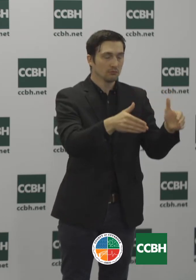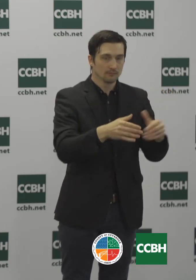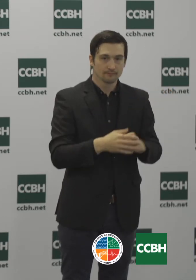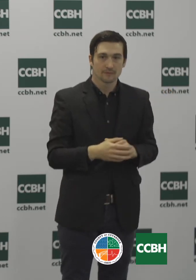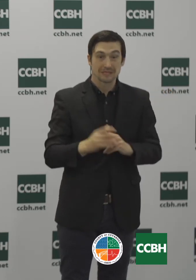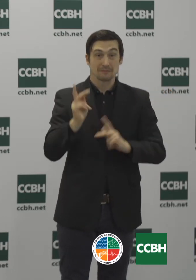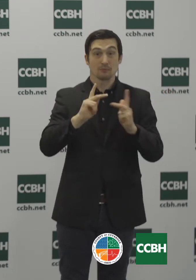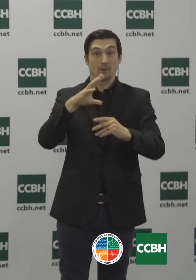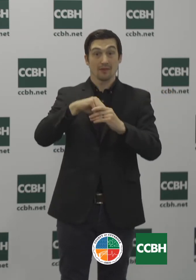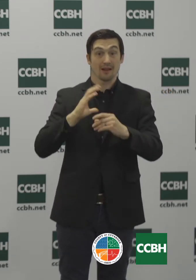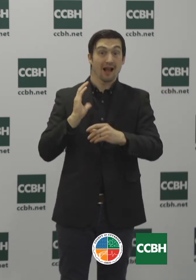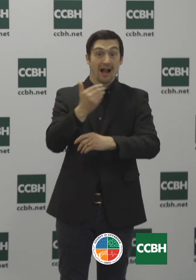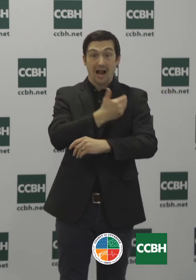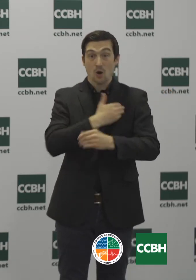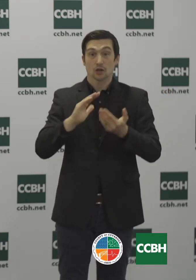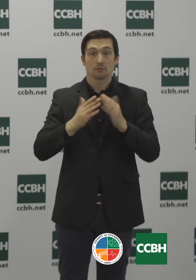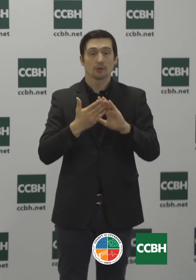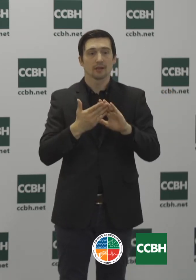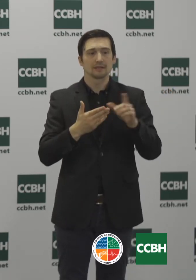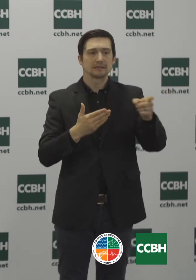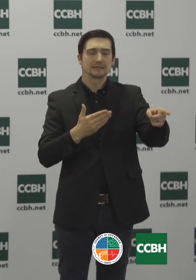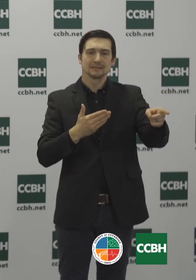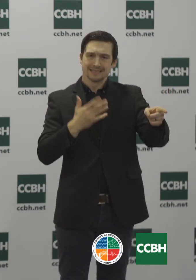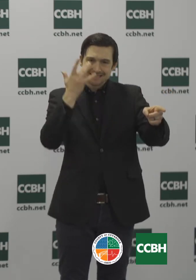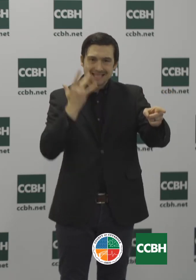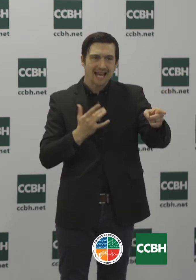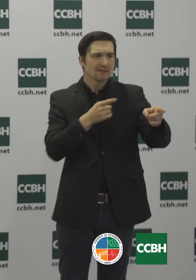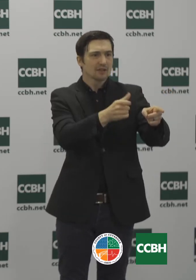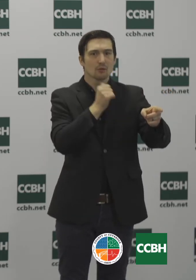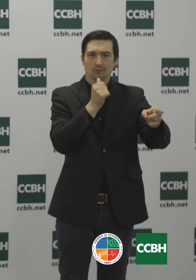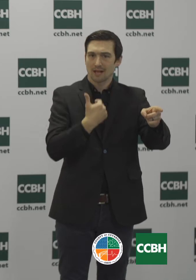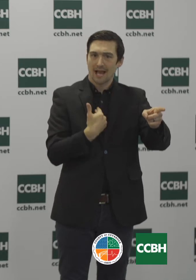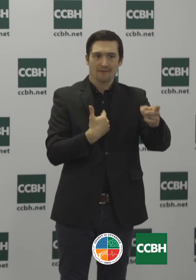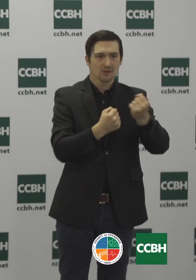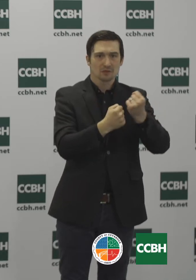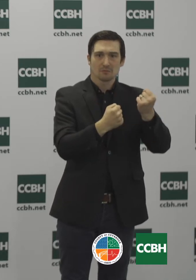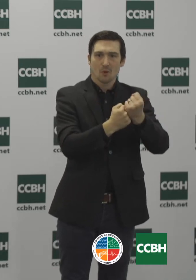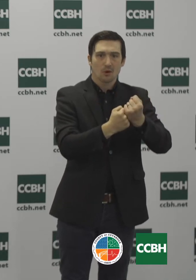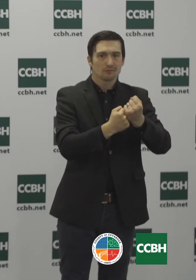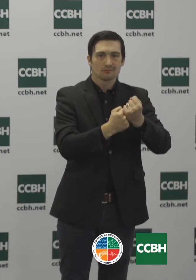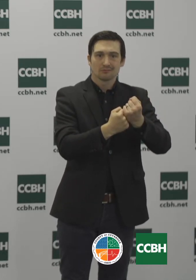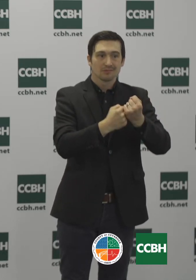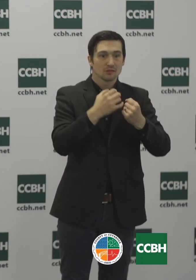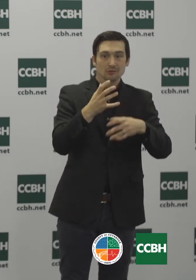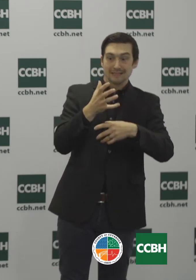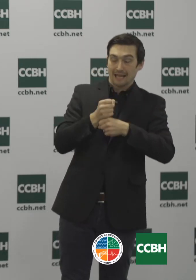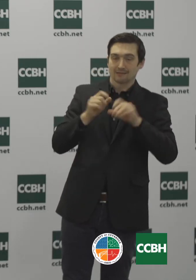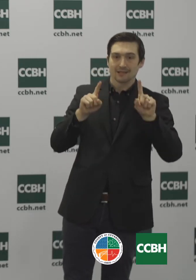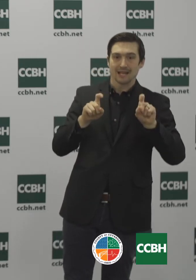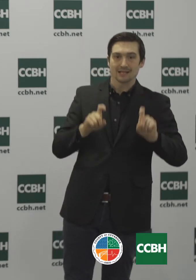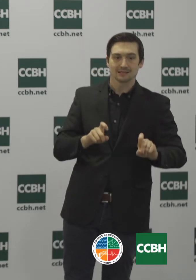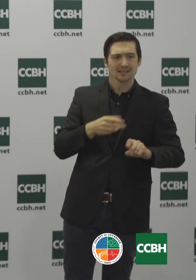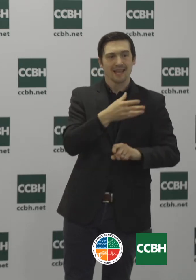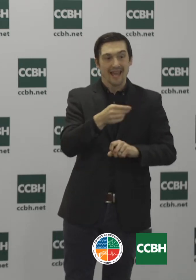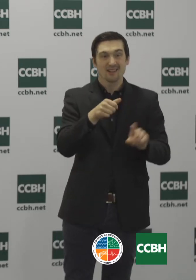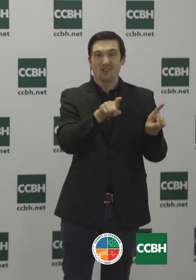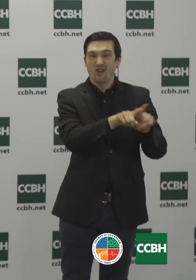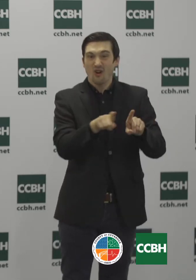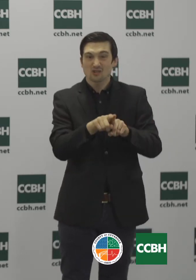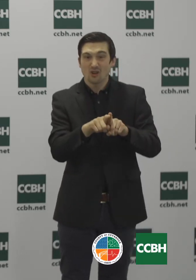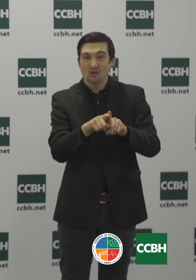people in our community who sadly do not have the health support to be tested, and they're living in congregate or group